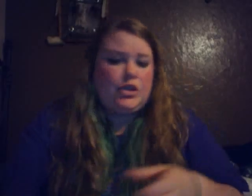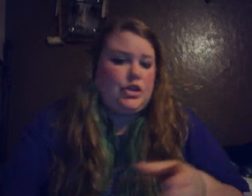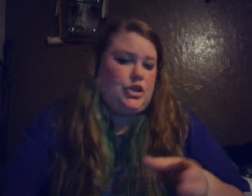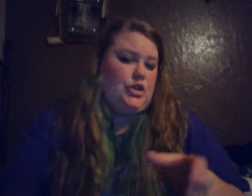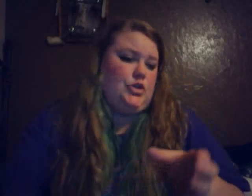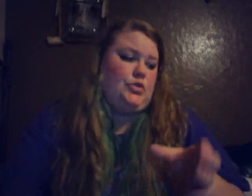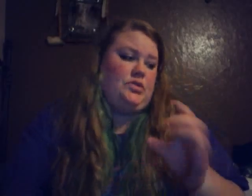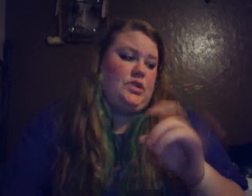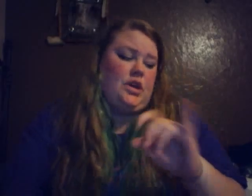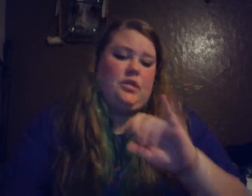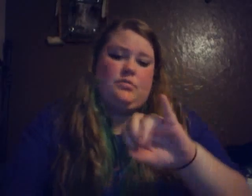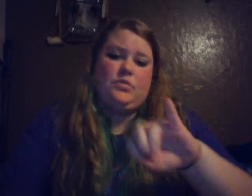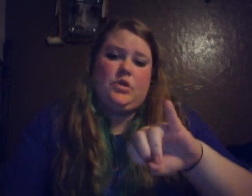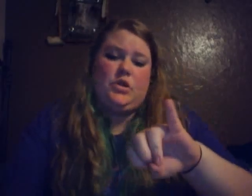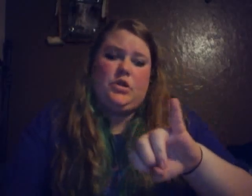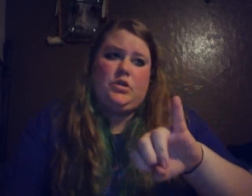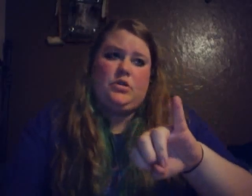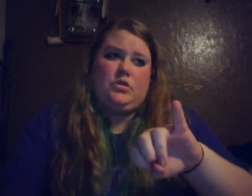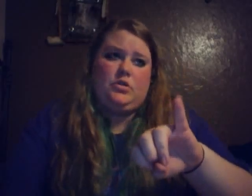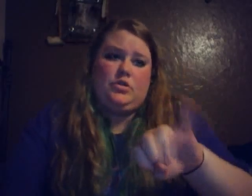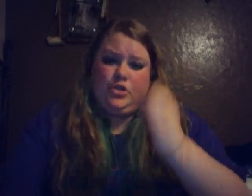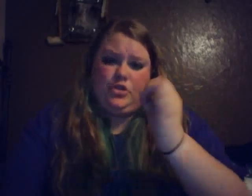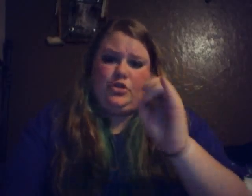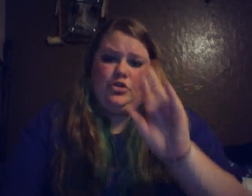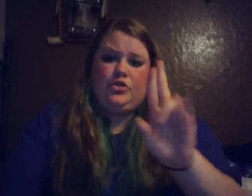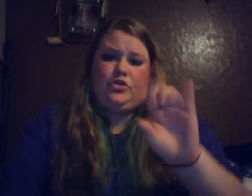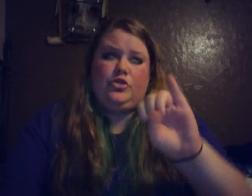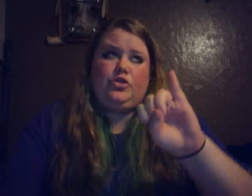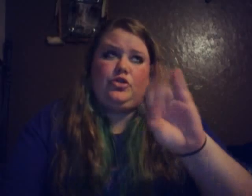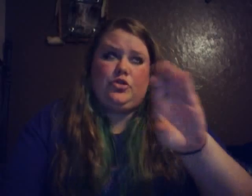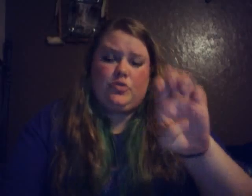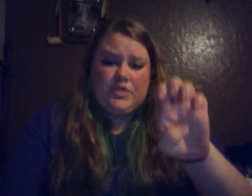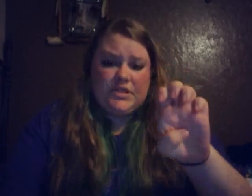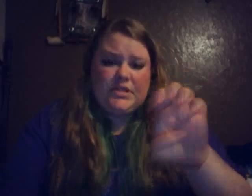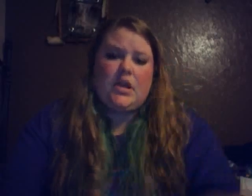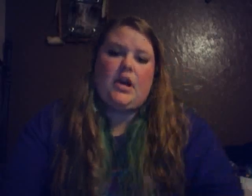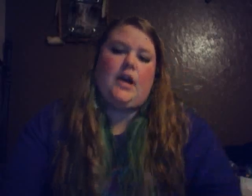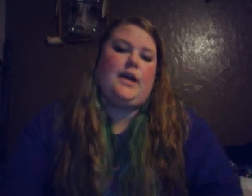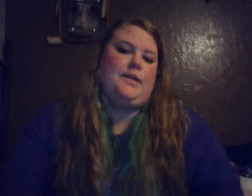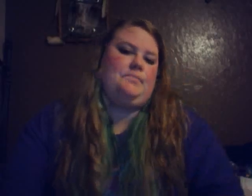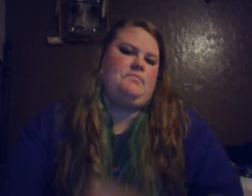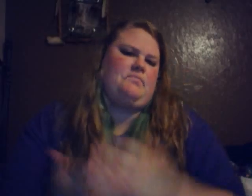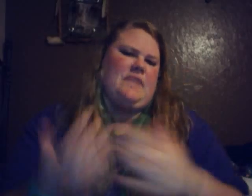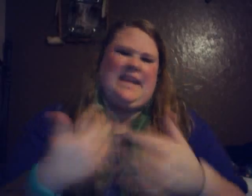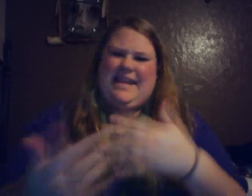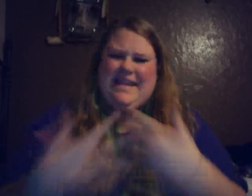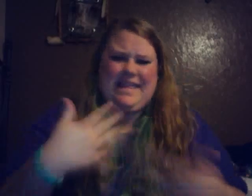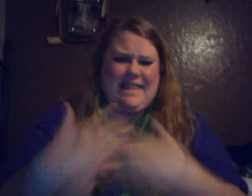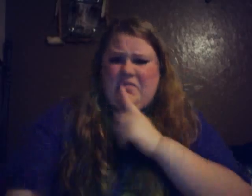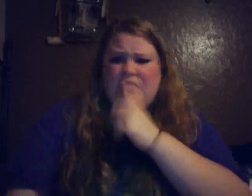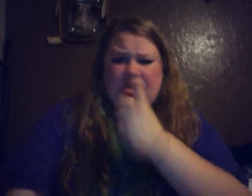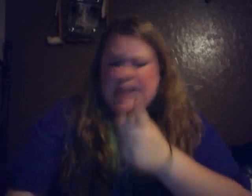you can use juice, anything really.